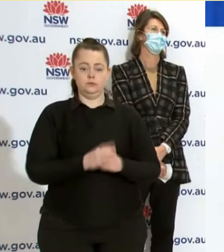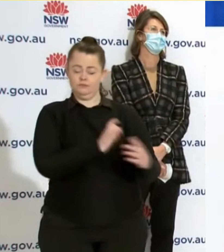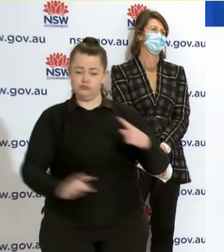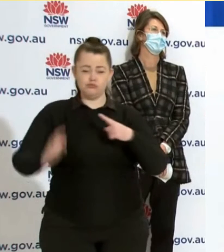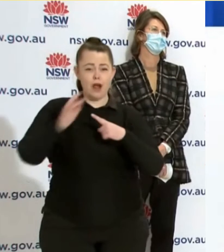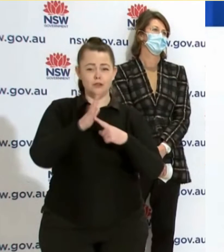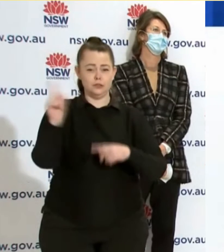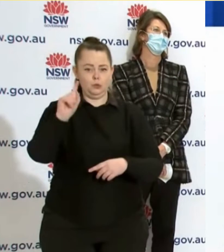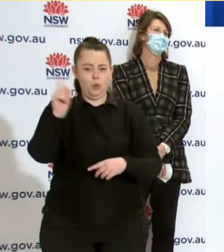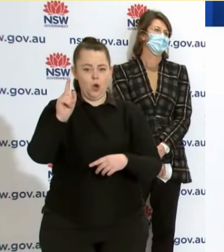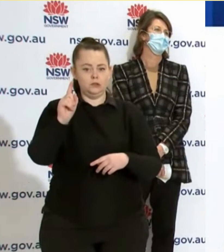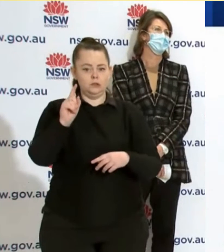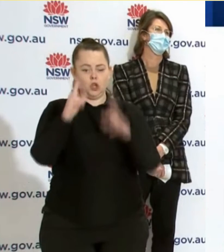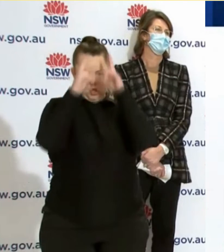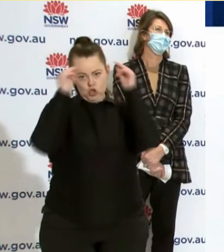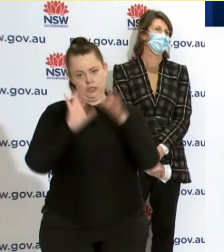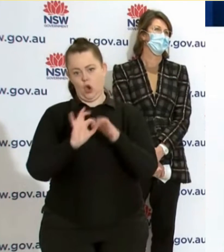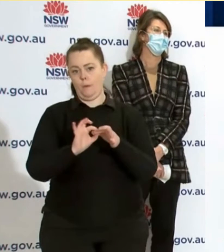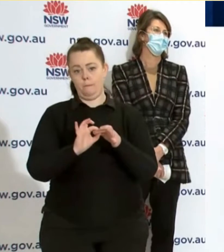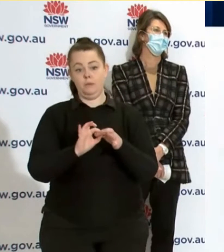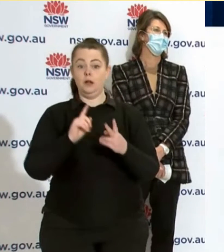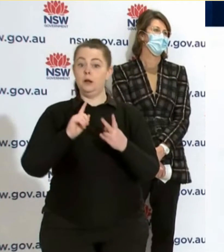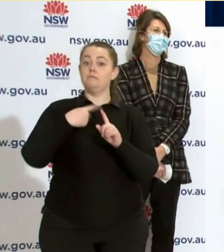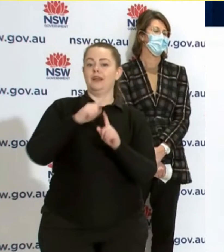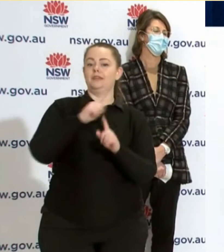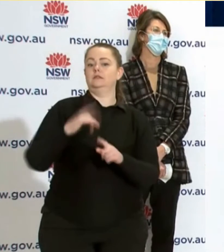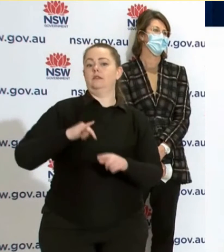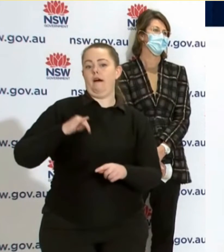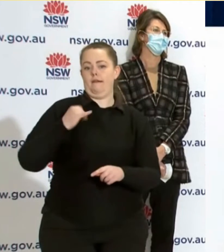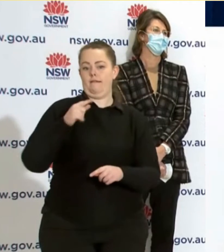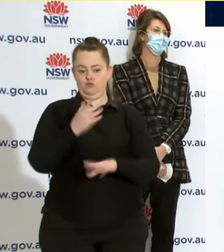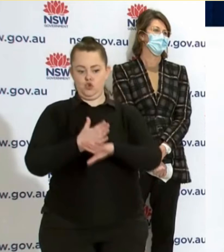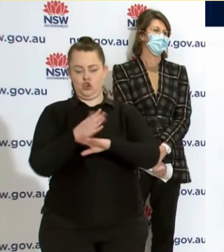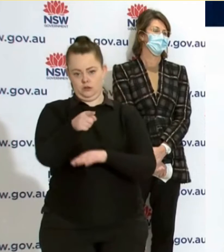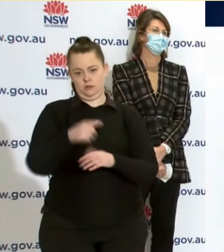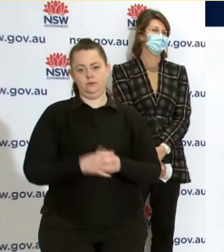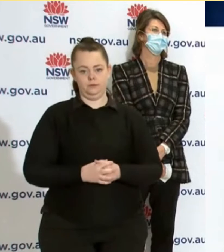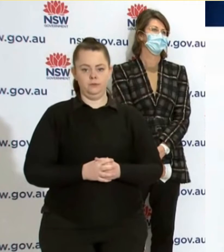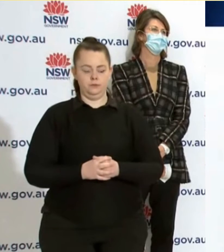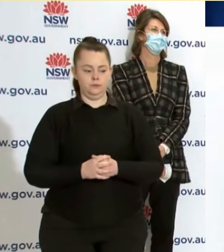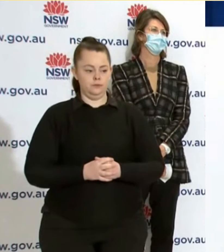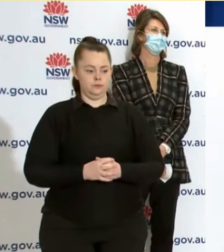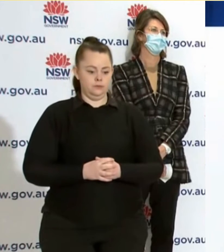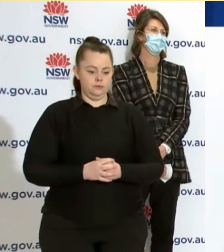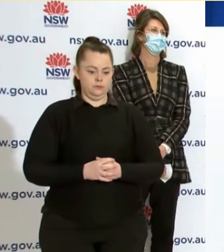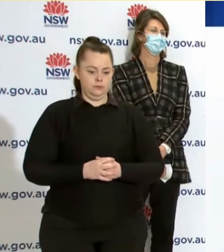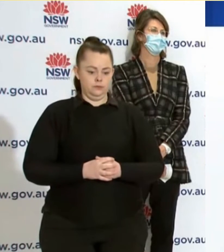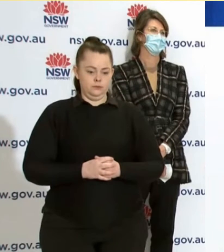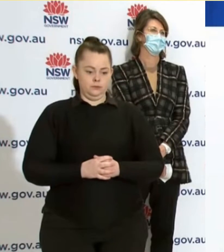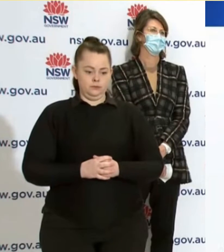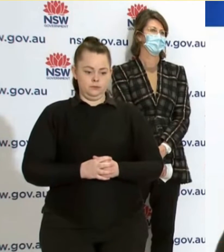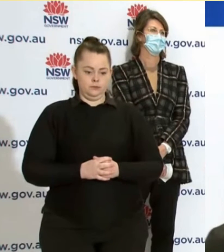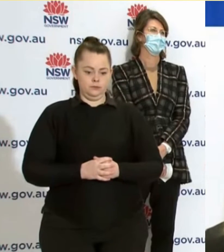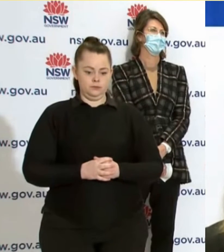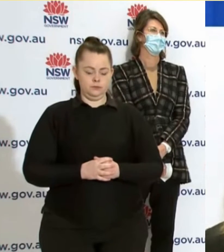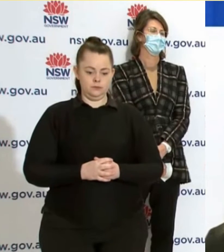the mandating of vaccination for all our aged care workers. And I think, one of the glimmers of hope in this